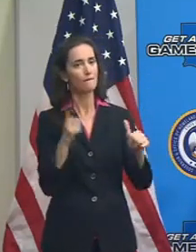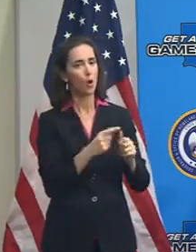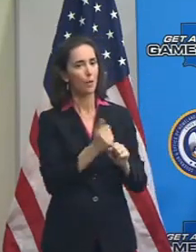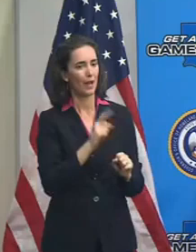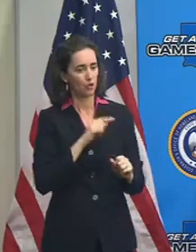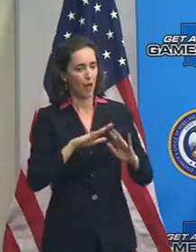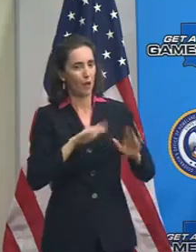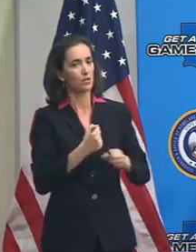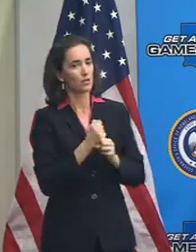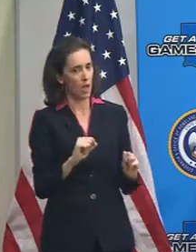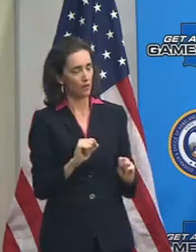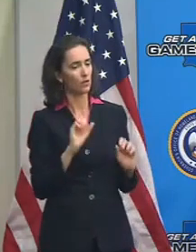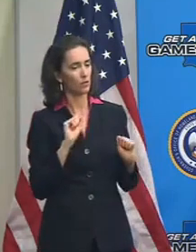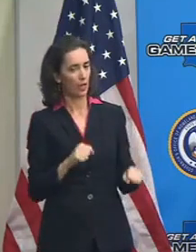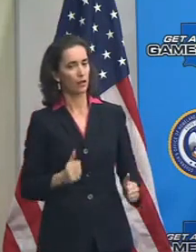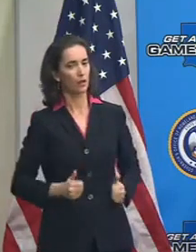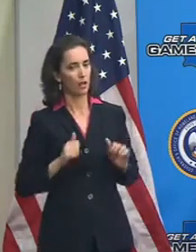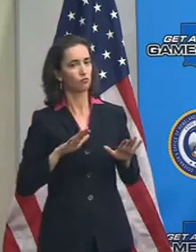to.